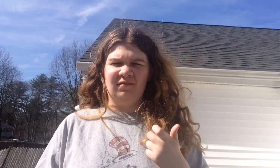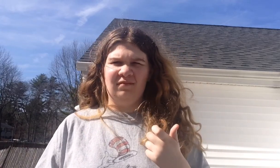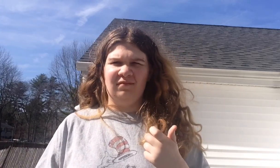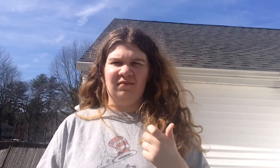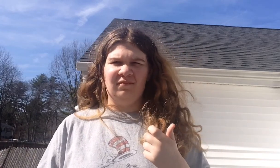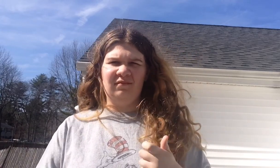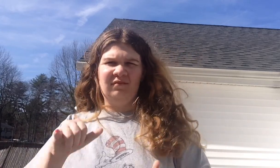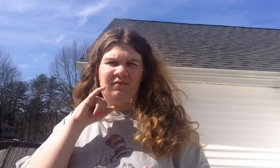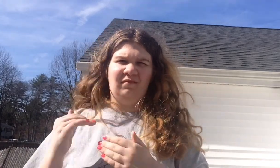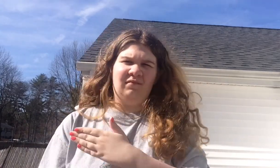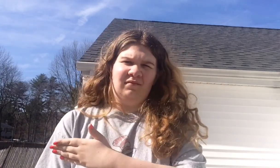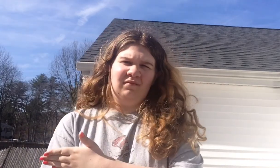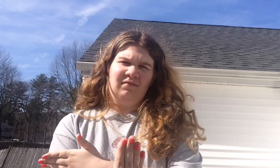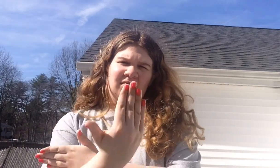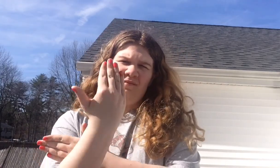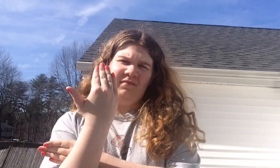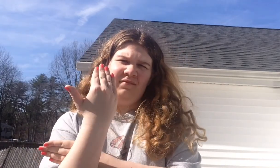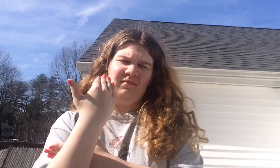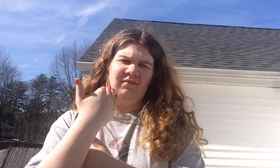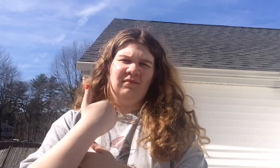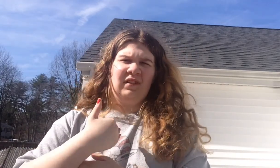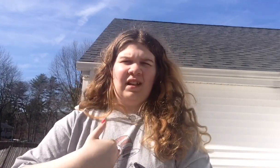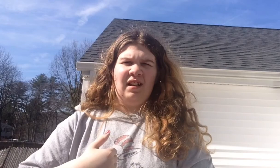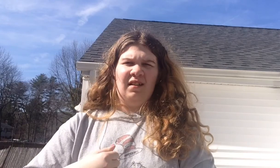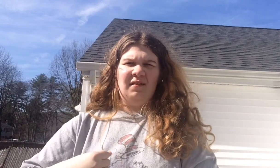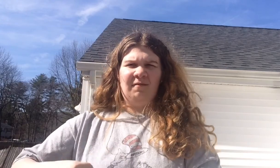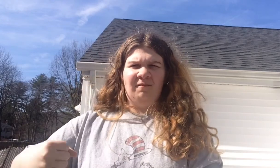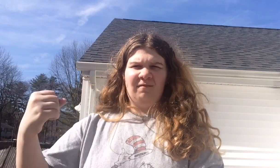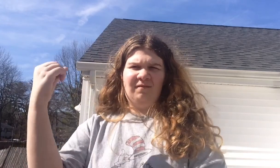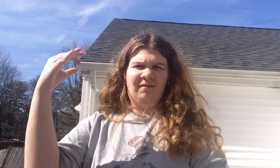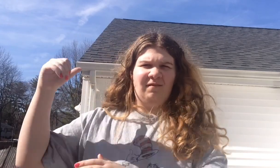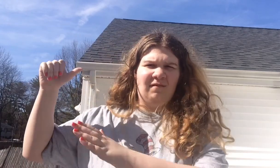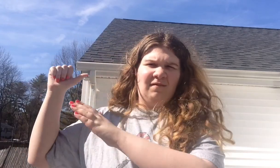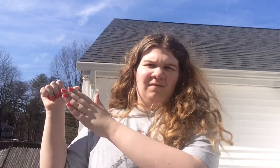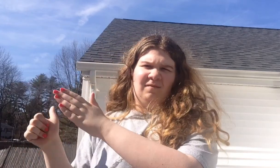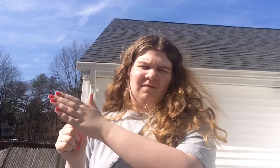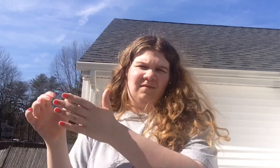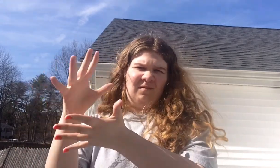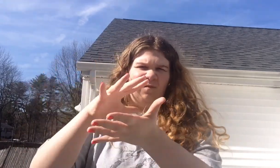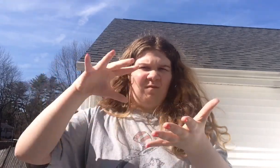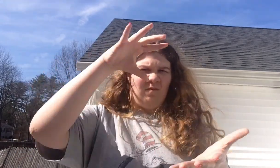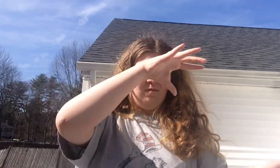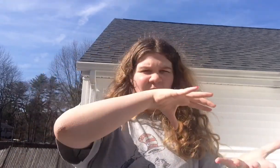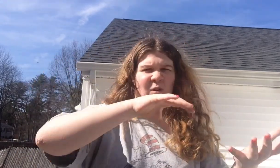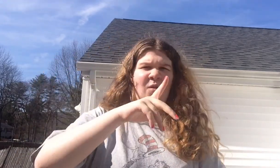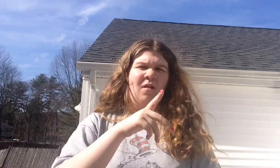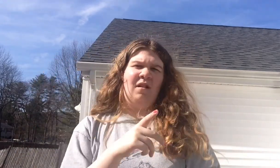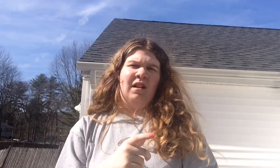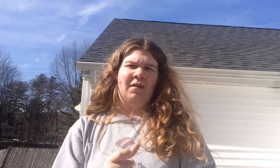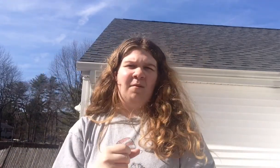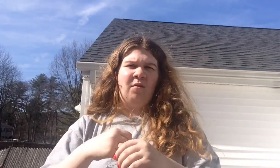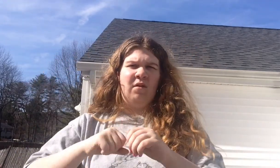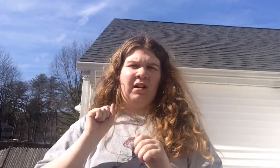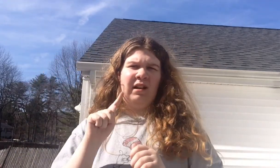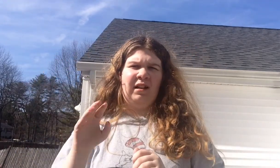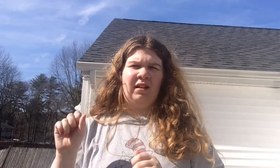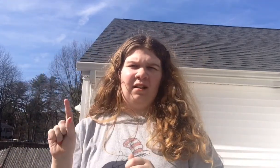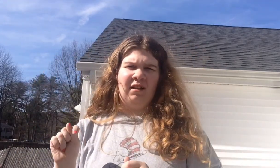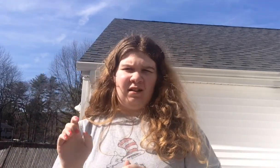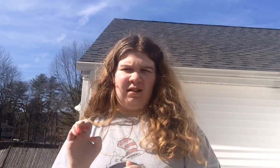And even in the morning when the sun's behind the clouds in the state you're born in in the